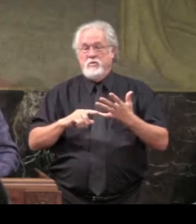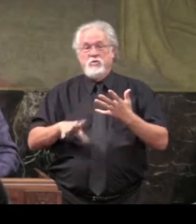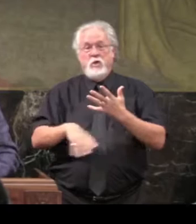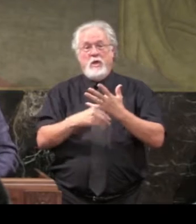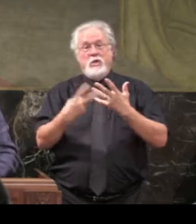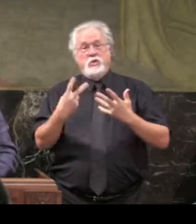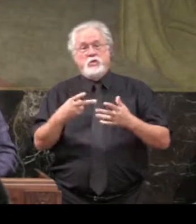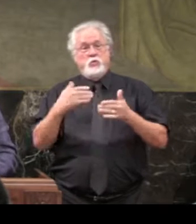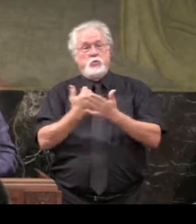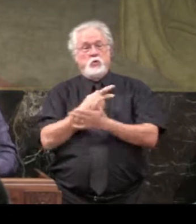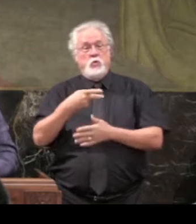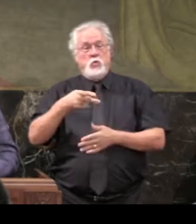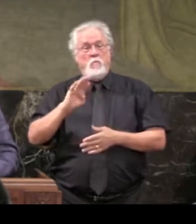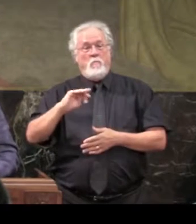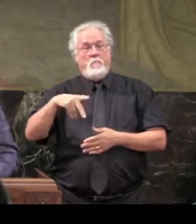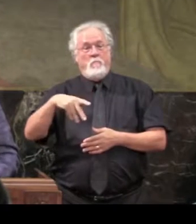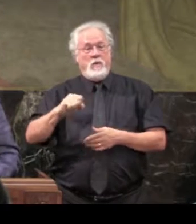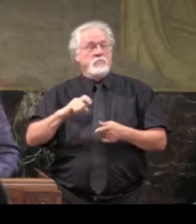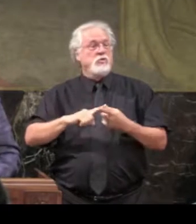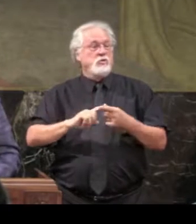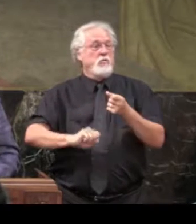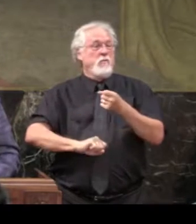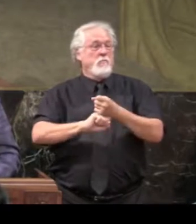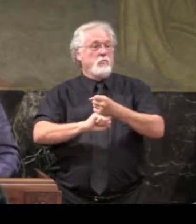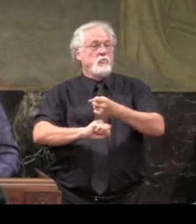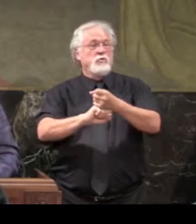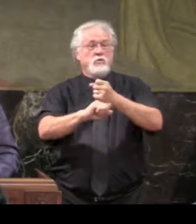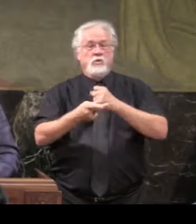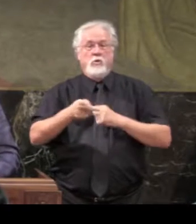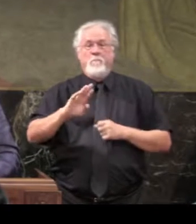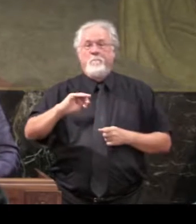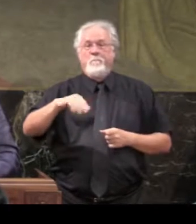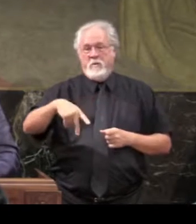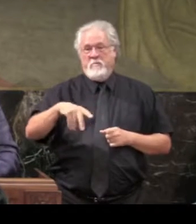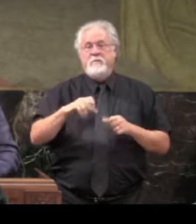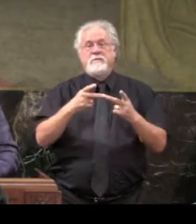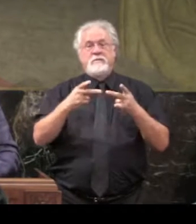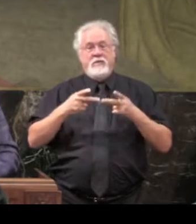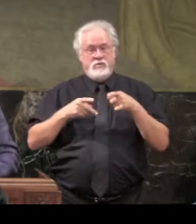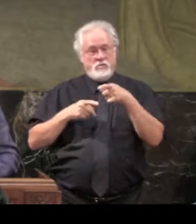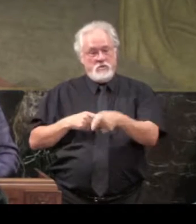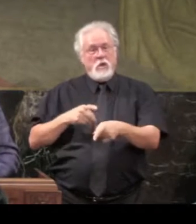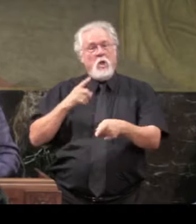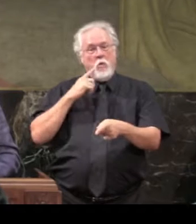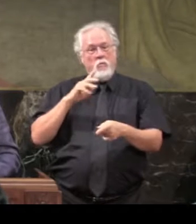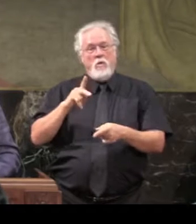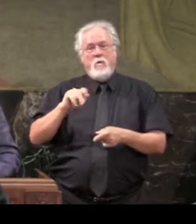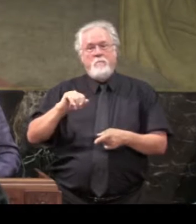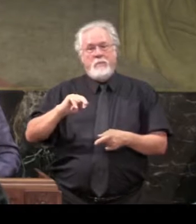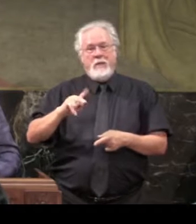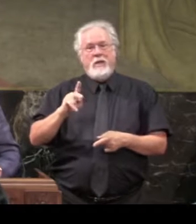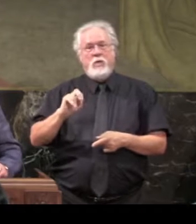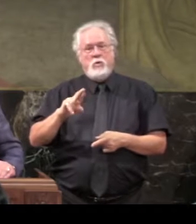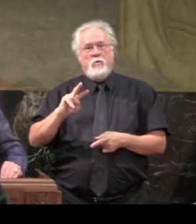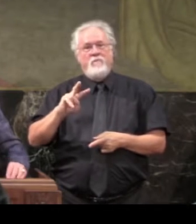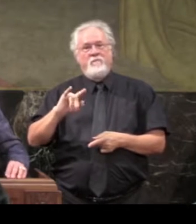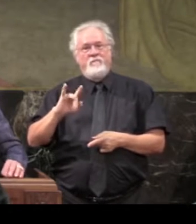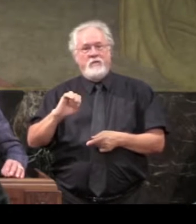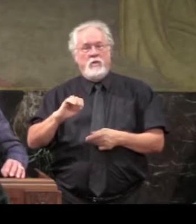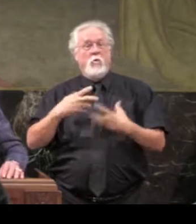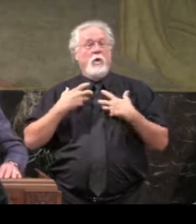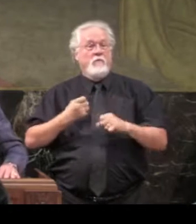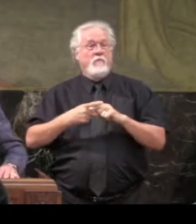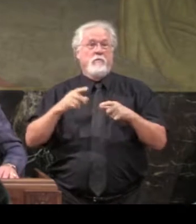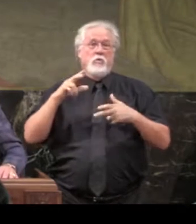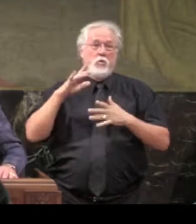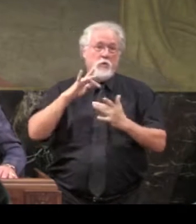new pumps to the community's booster pump station. This project is going to help Pankerville in its recovery from the tornado which